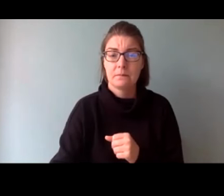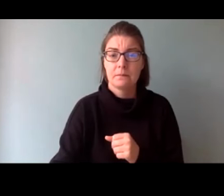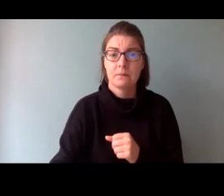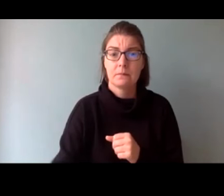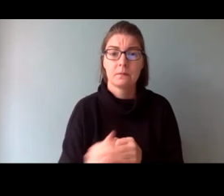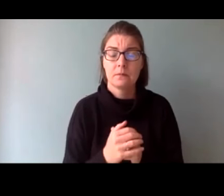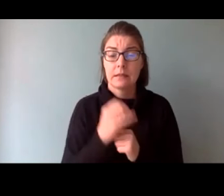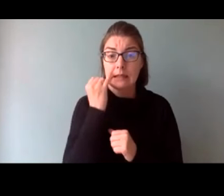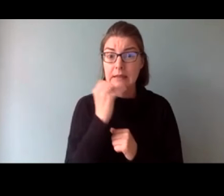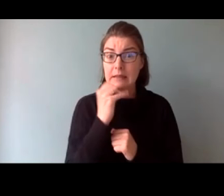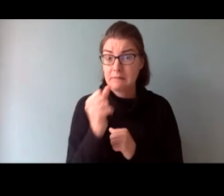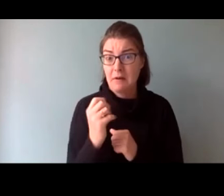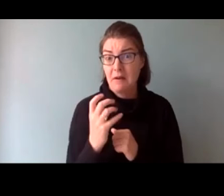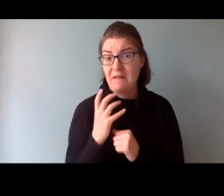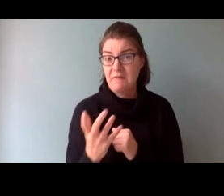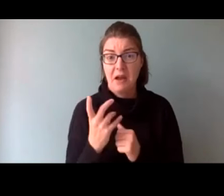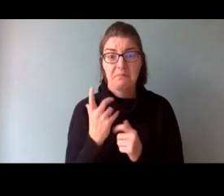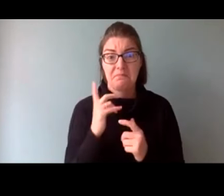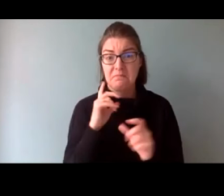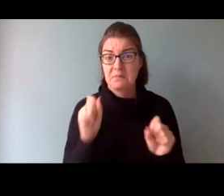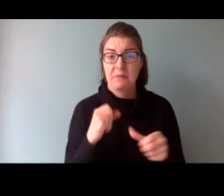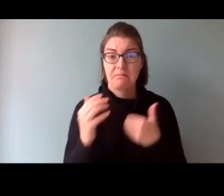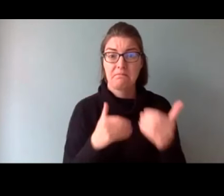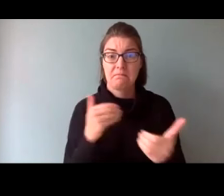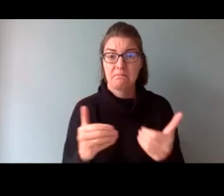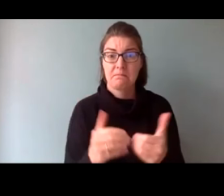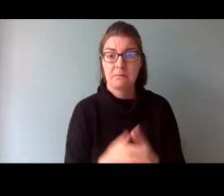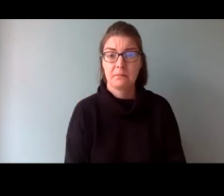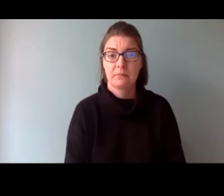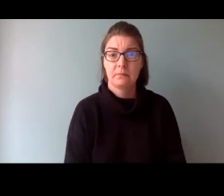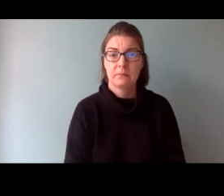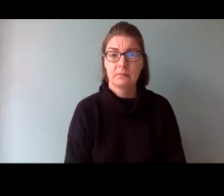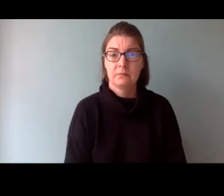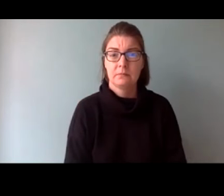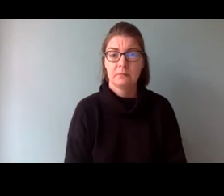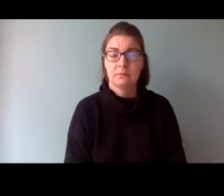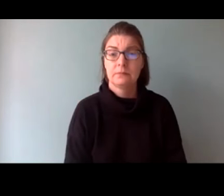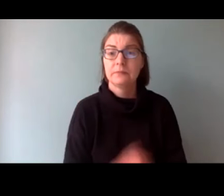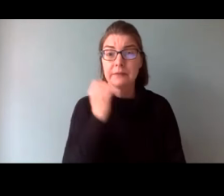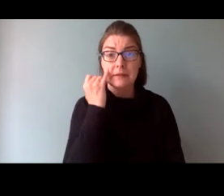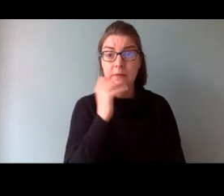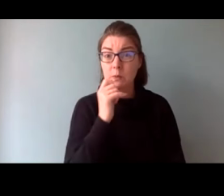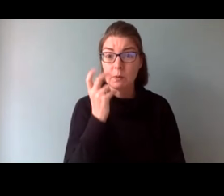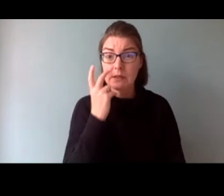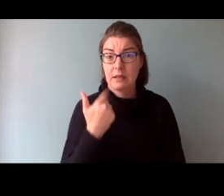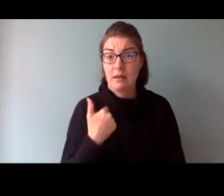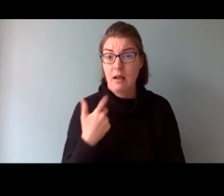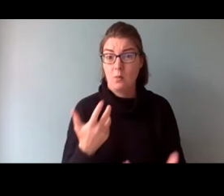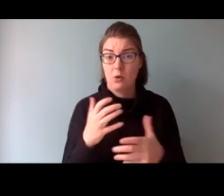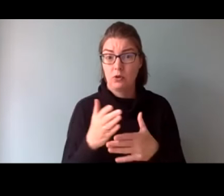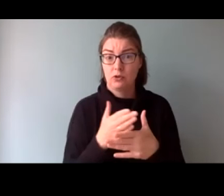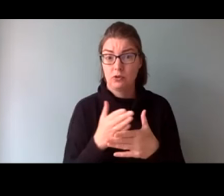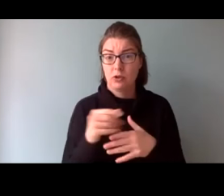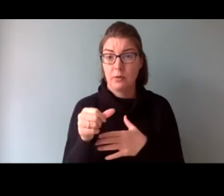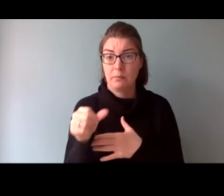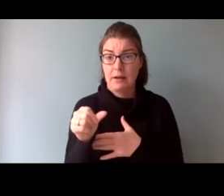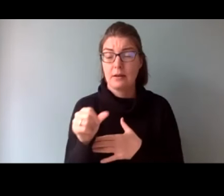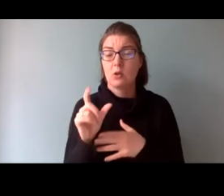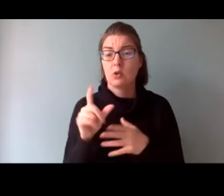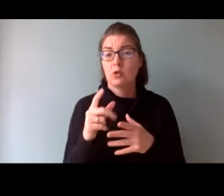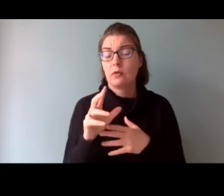If not, that's totally fine. We can go on to the next piece. If you don't see the I want to share button, you can refresh your